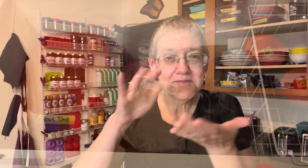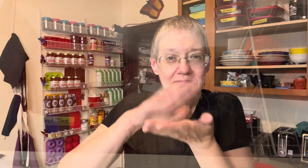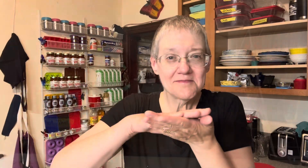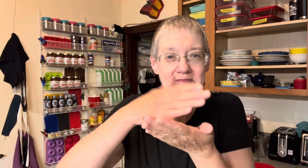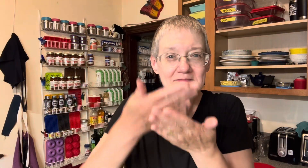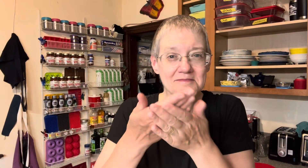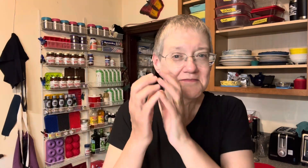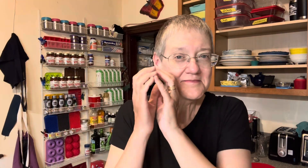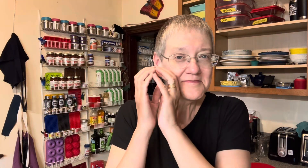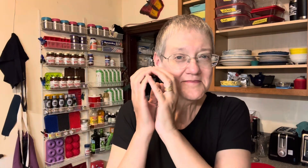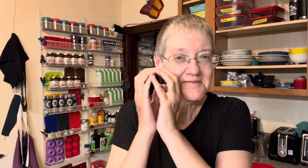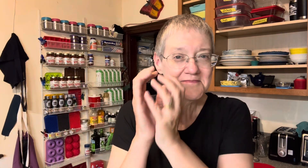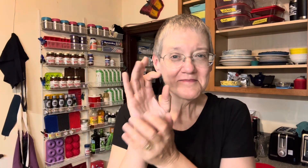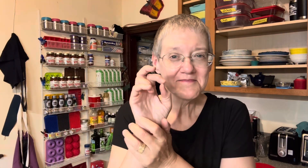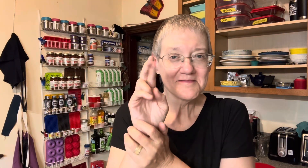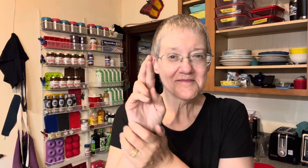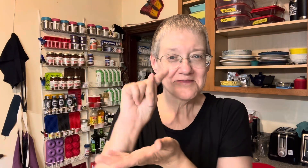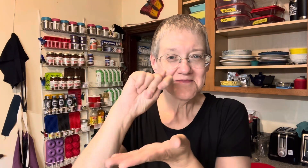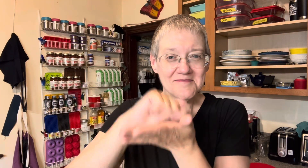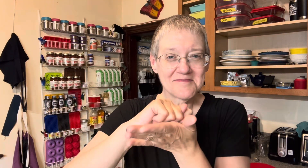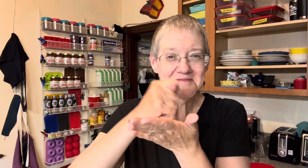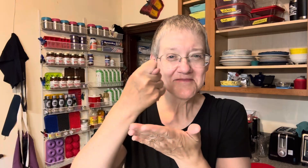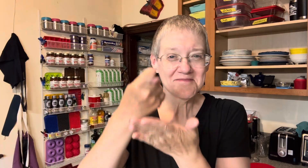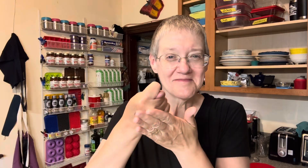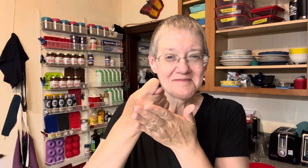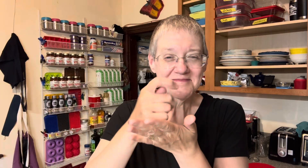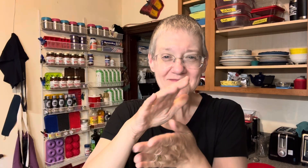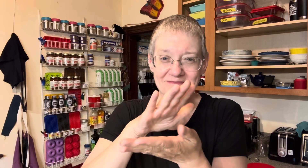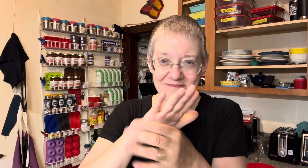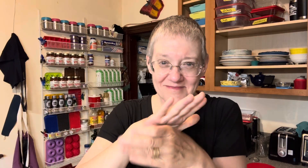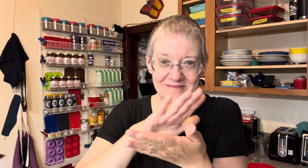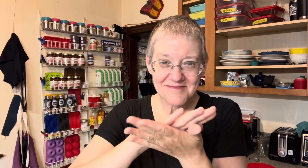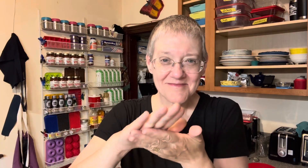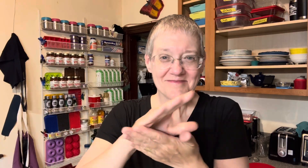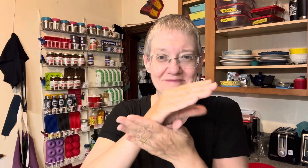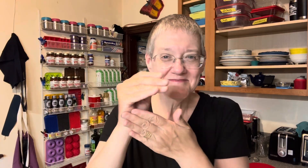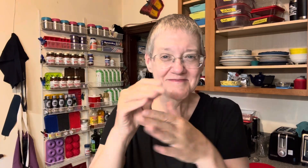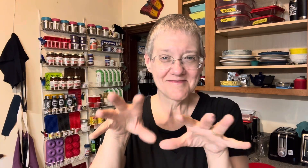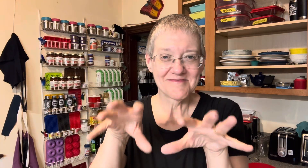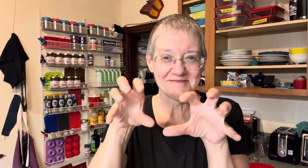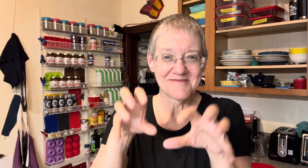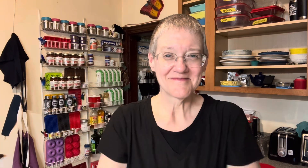Now let's cook the coconut flour tortillas. They're nice and frozen.